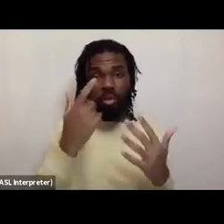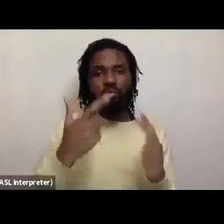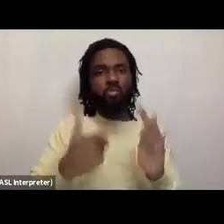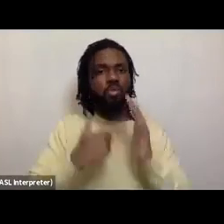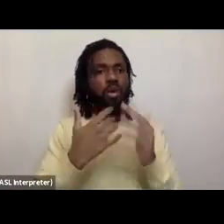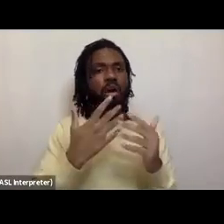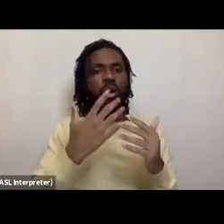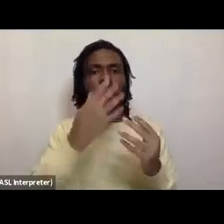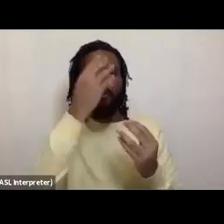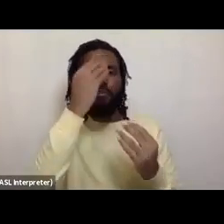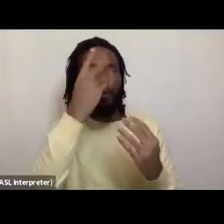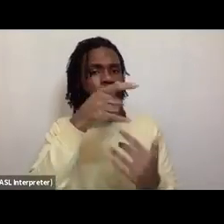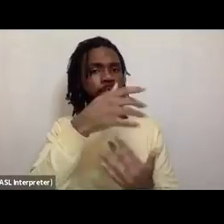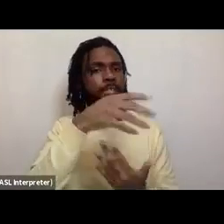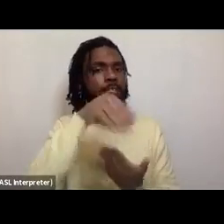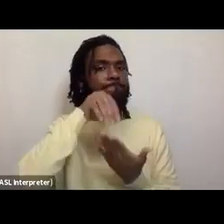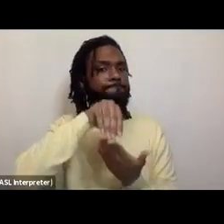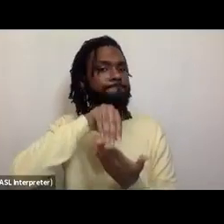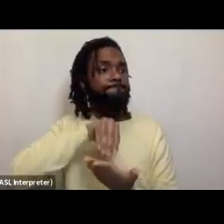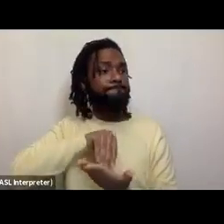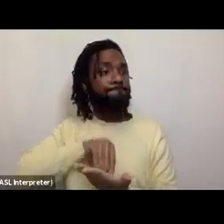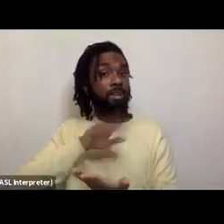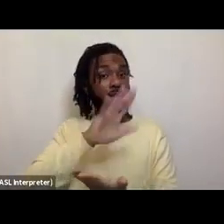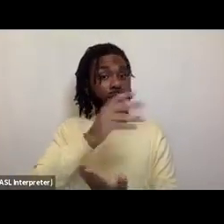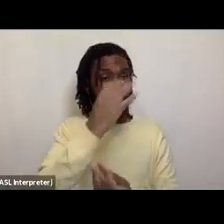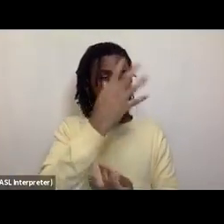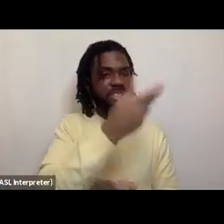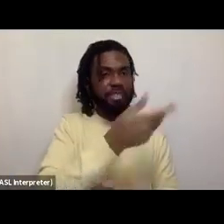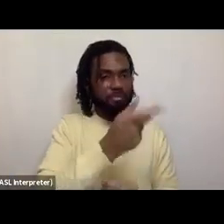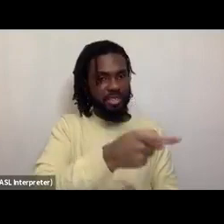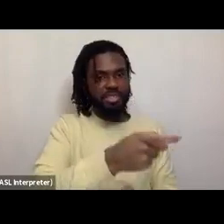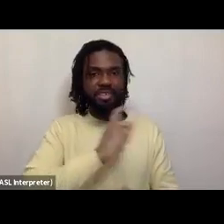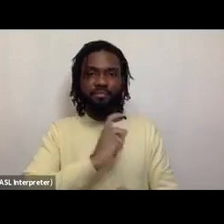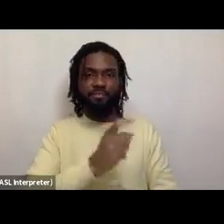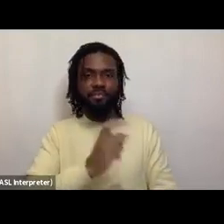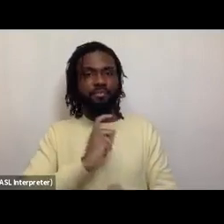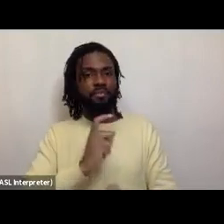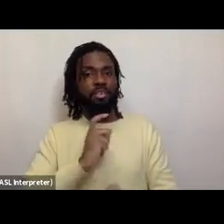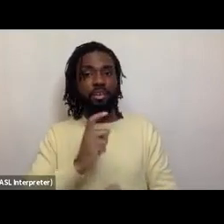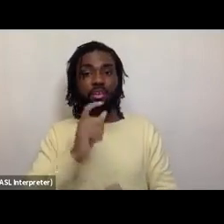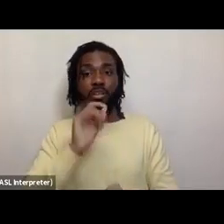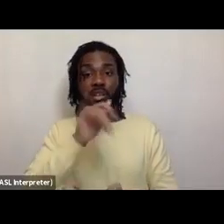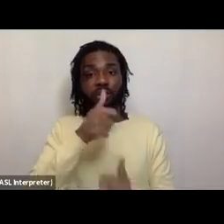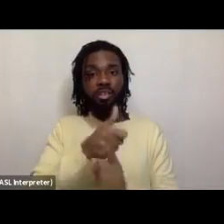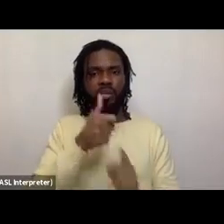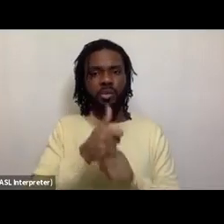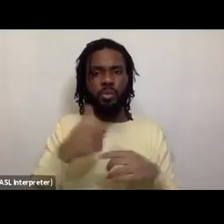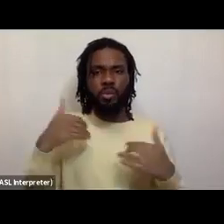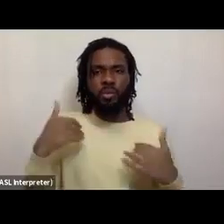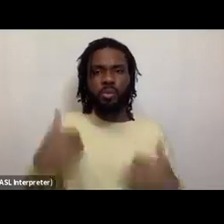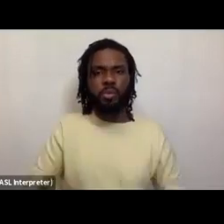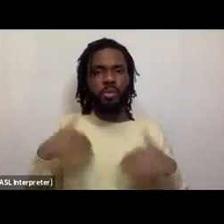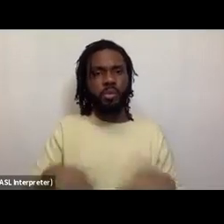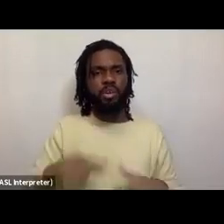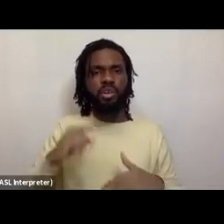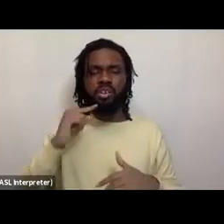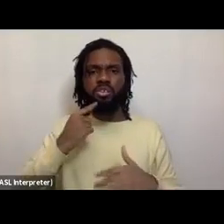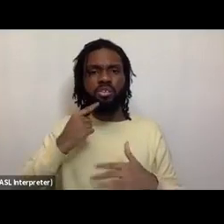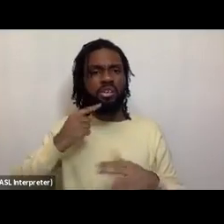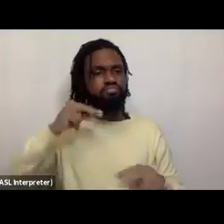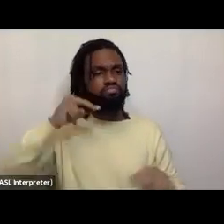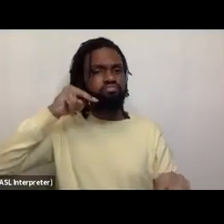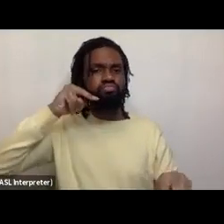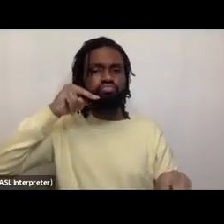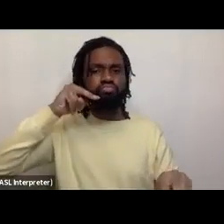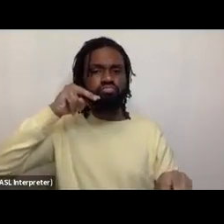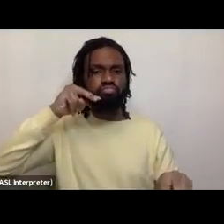people who apply to receive benefits are expected to give up, the intensity of the surveillance that's done,